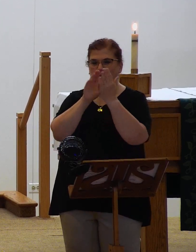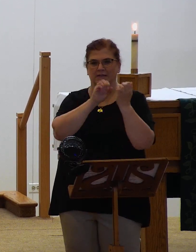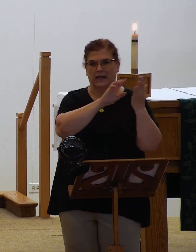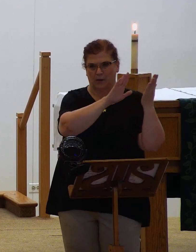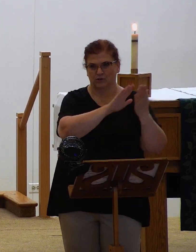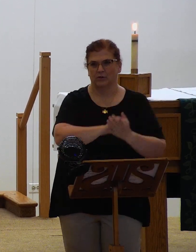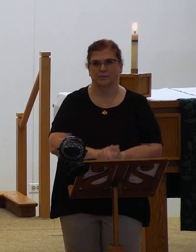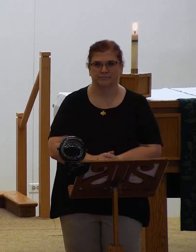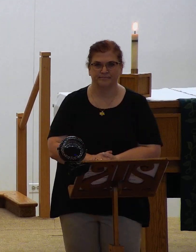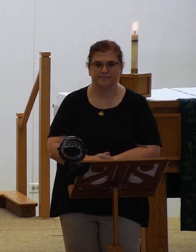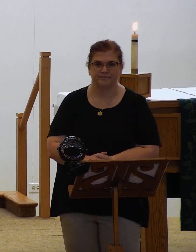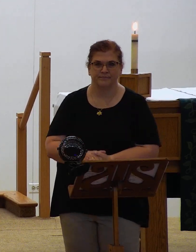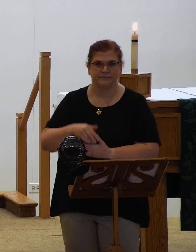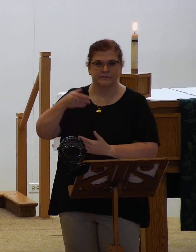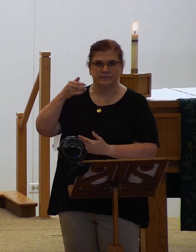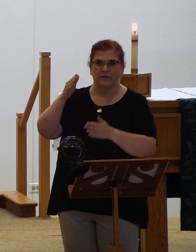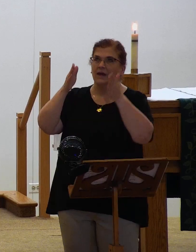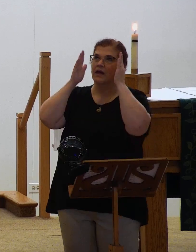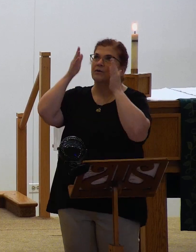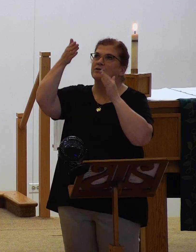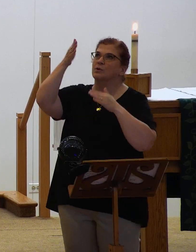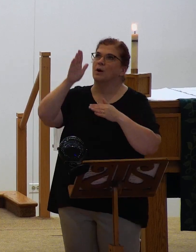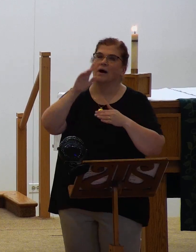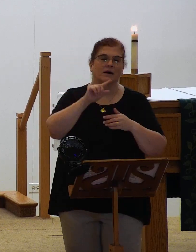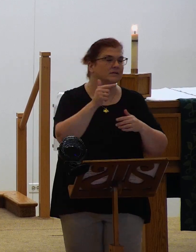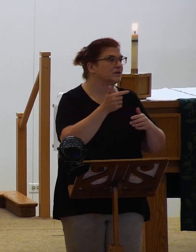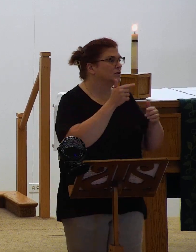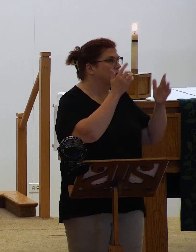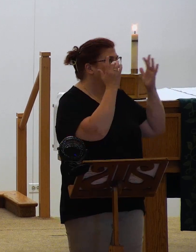encounter. Hear us, O God.